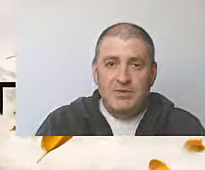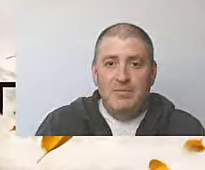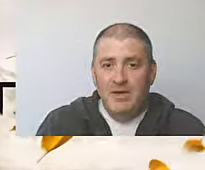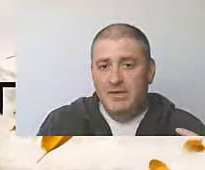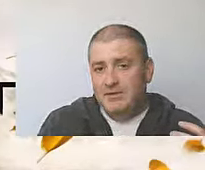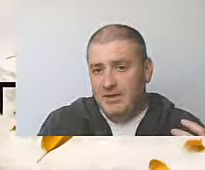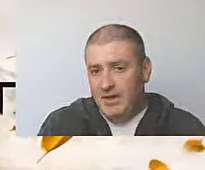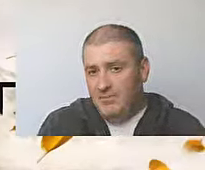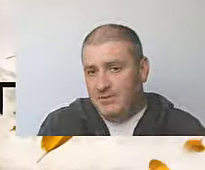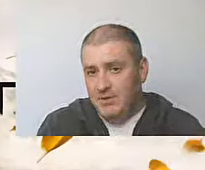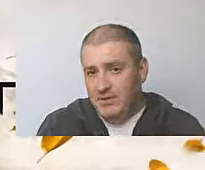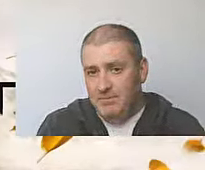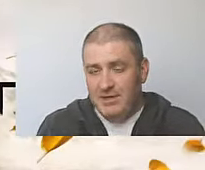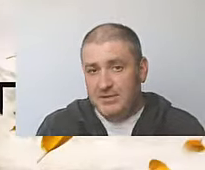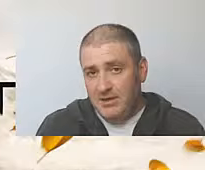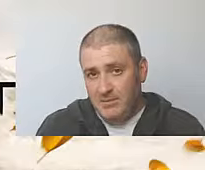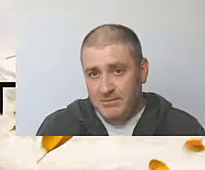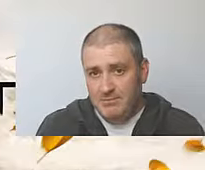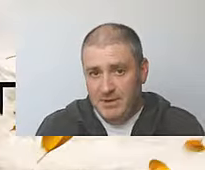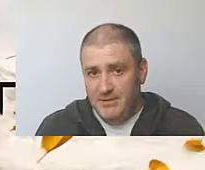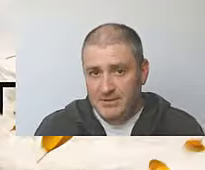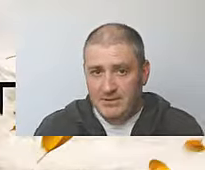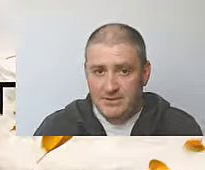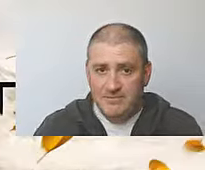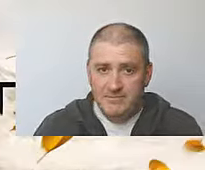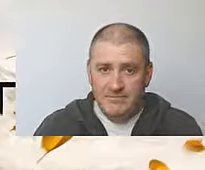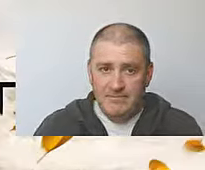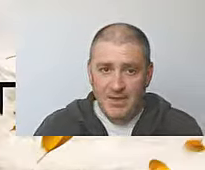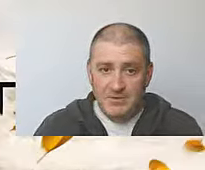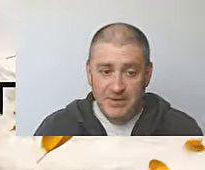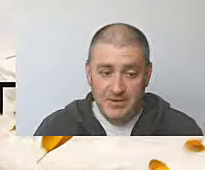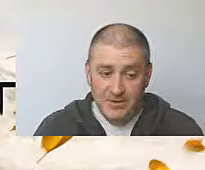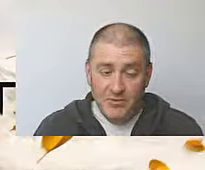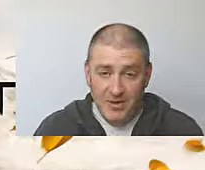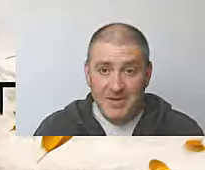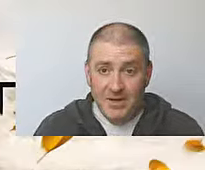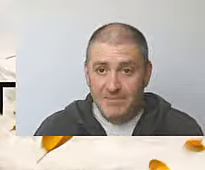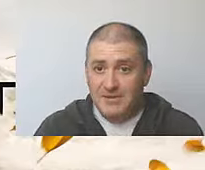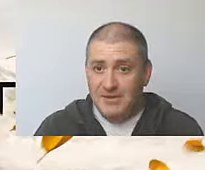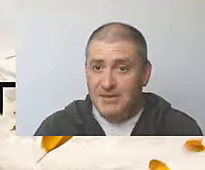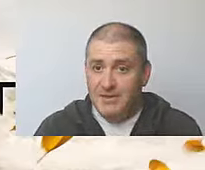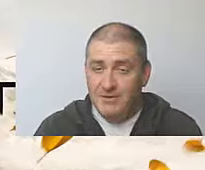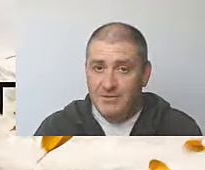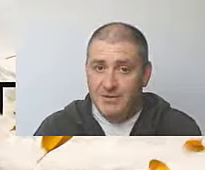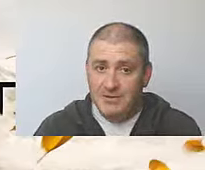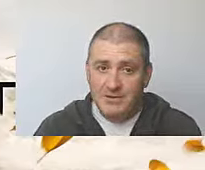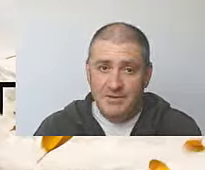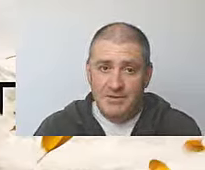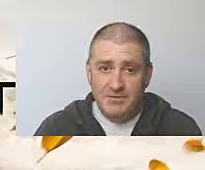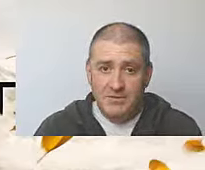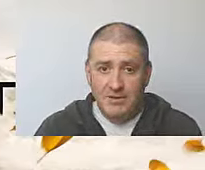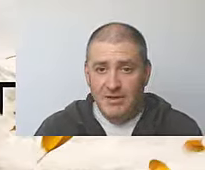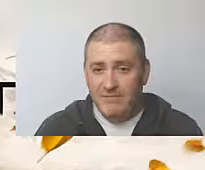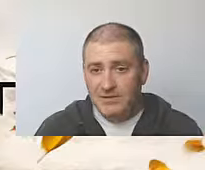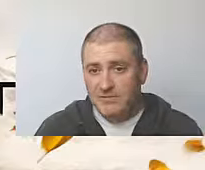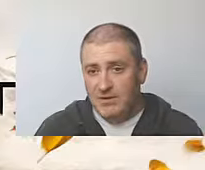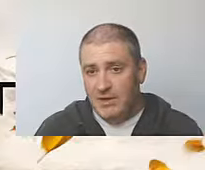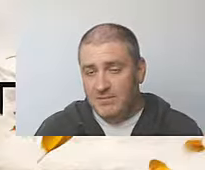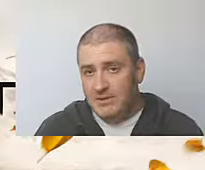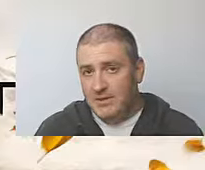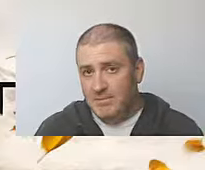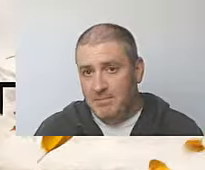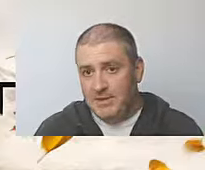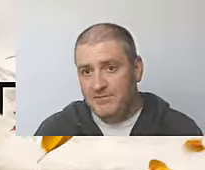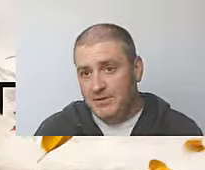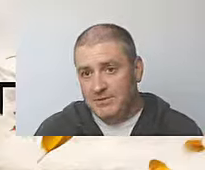Starting with AAA, so games with bigger teams, bigger budgets. There's been quite a big uptick here in the past 6 months with good efforts from